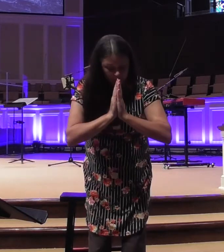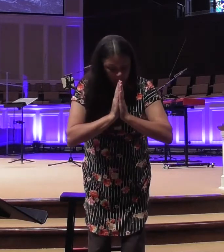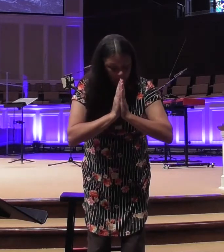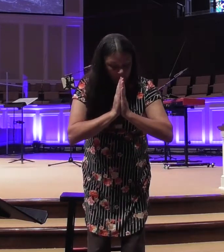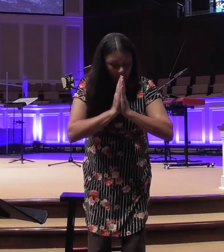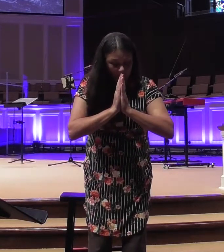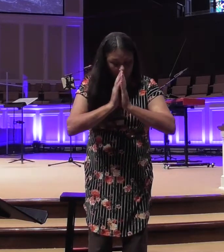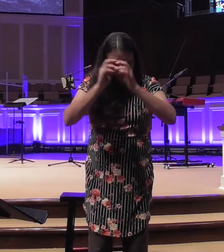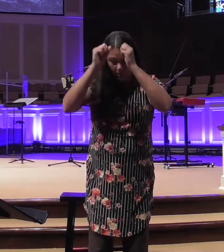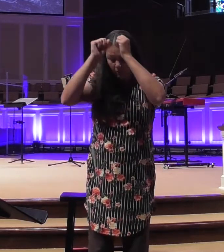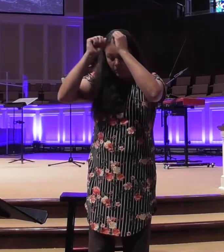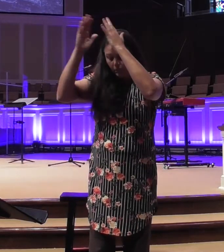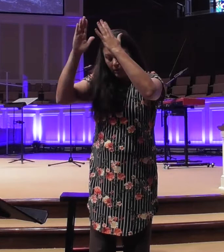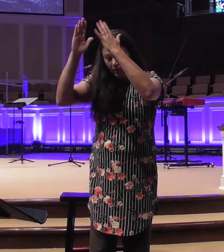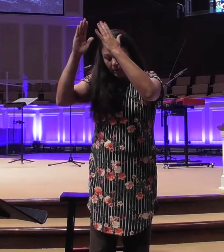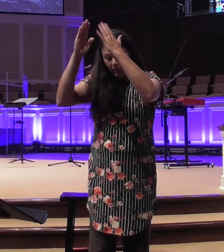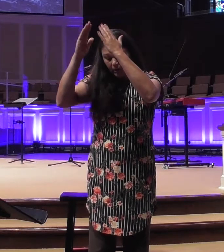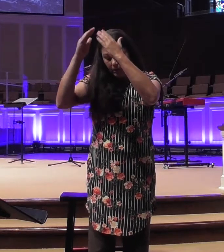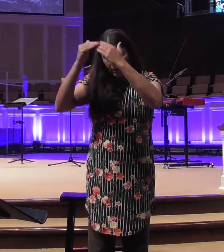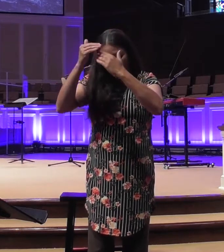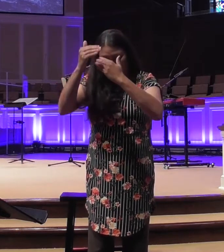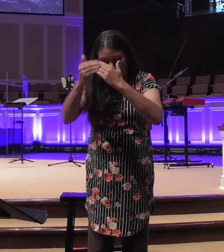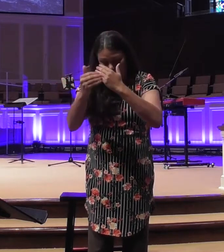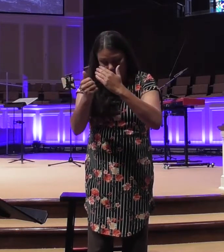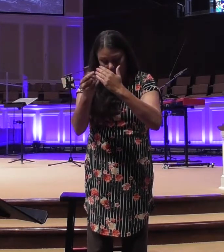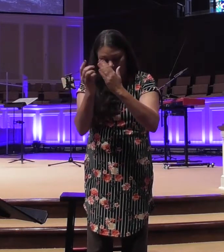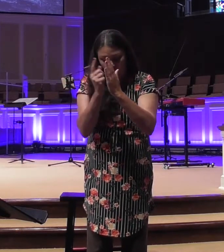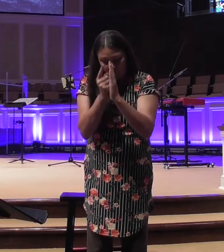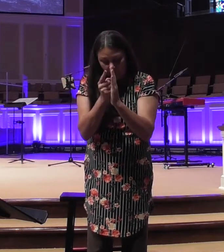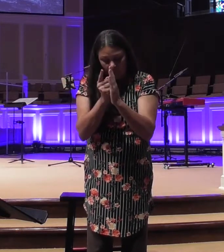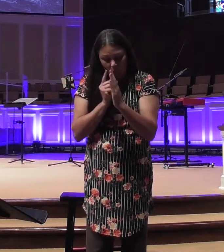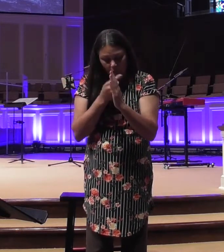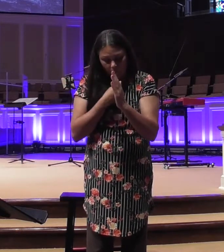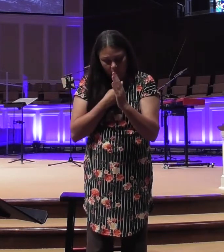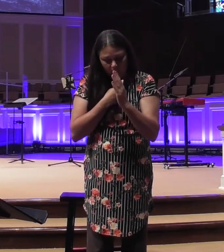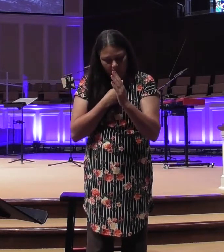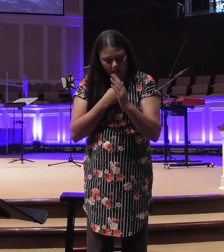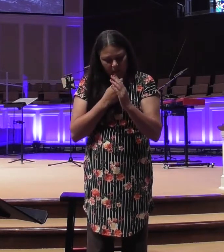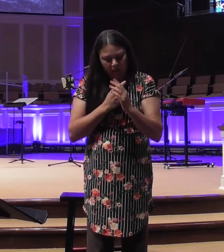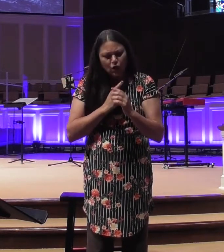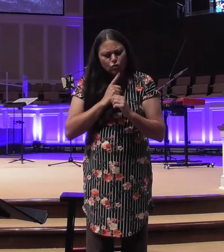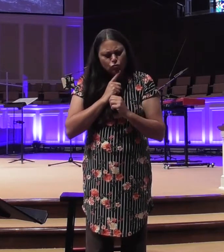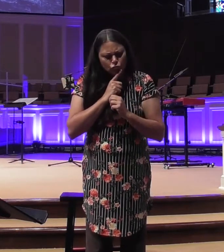Father, in the next few moments, we'll be considering very specifically